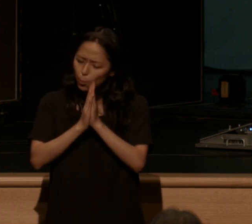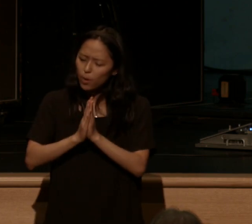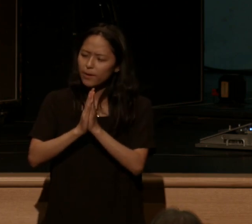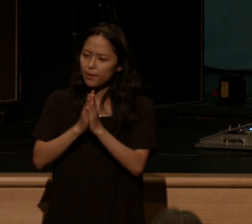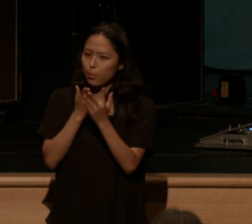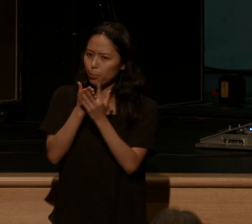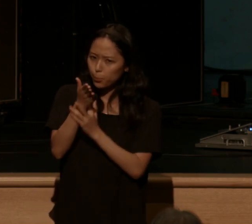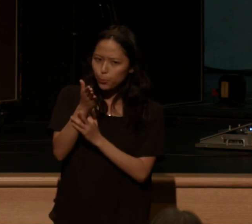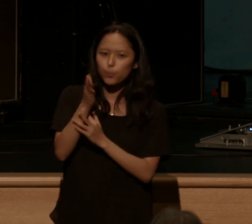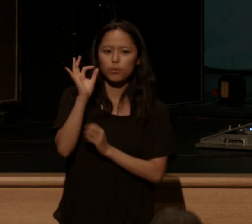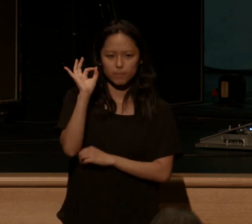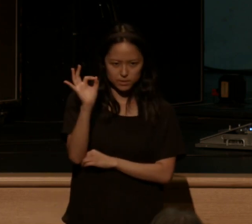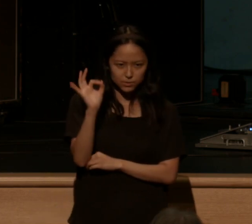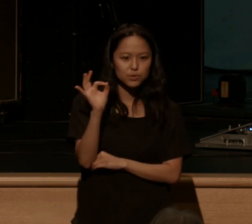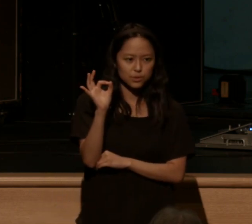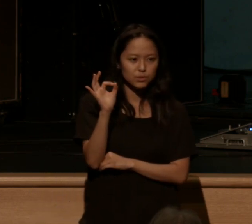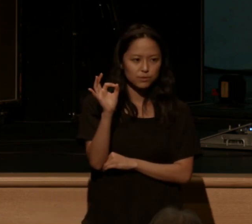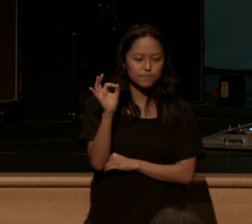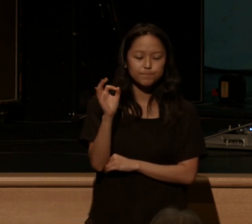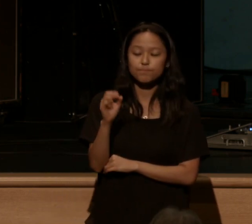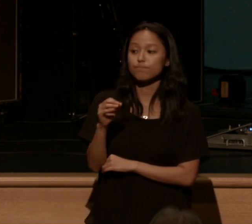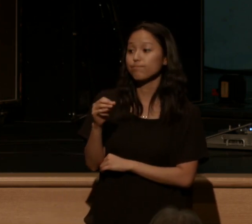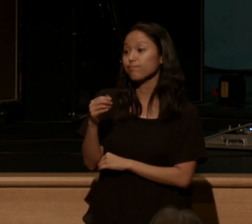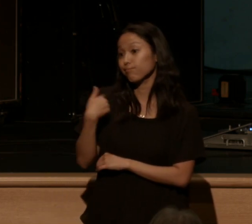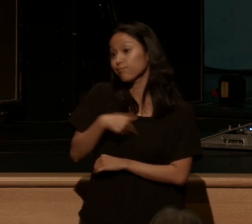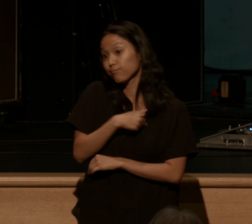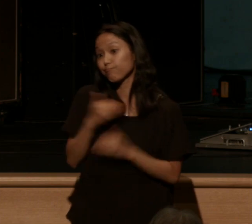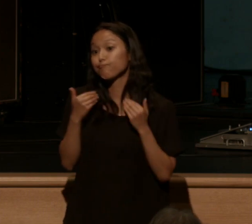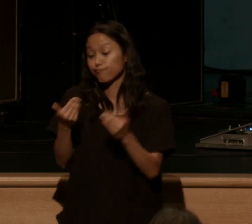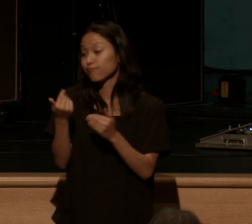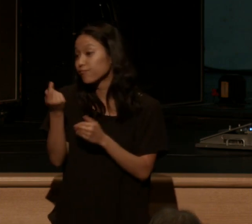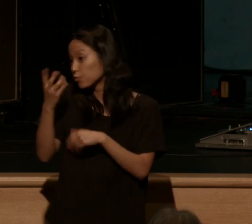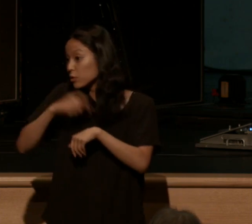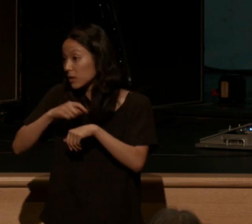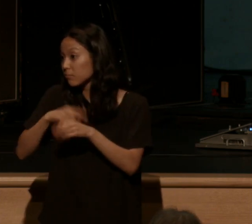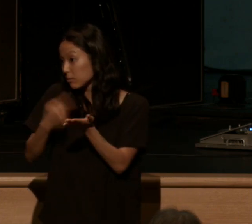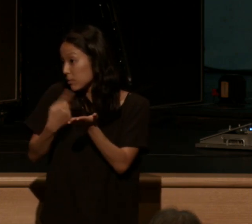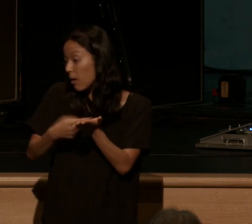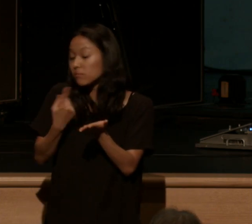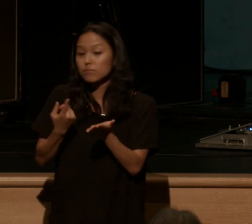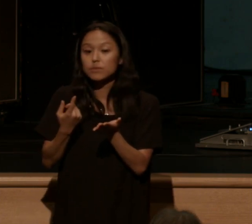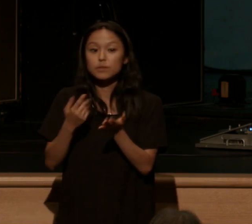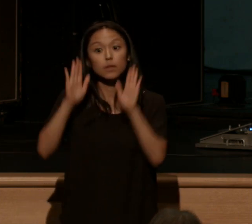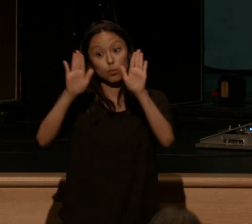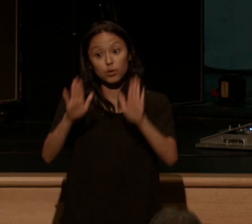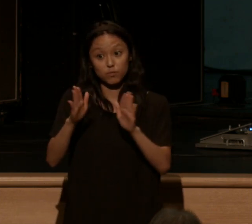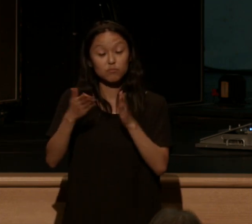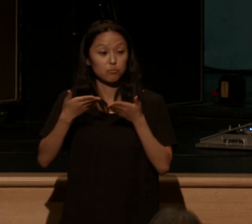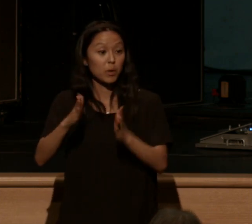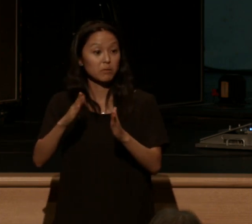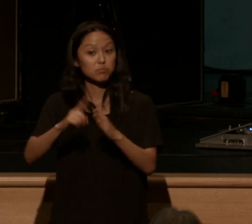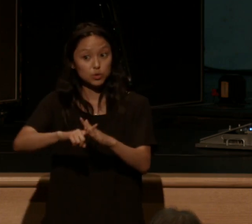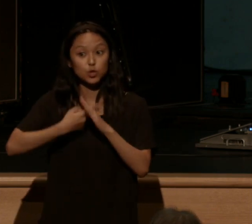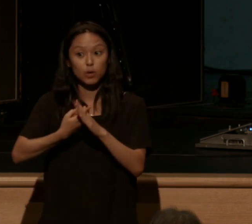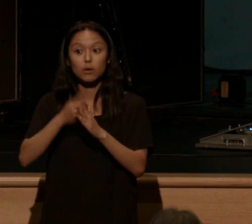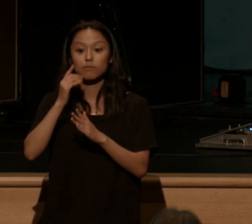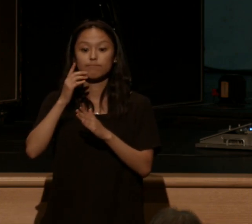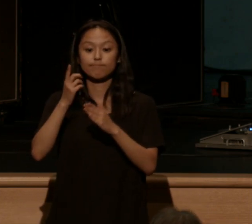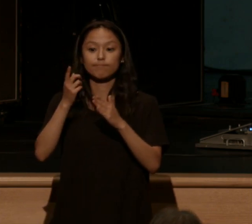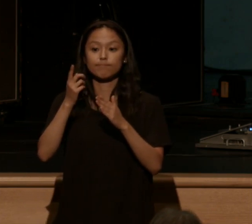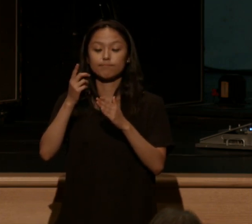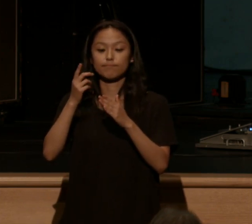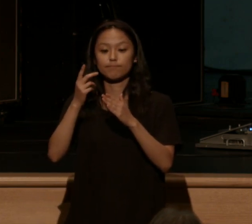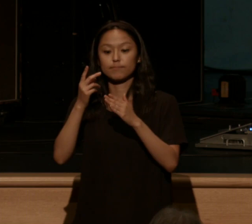this message, okay? So we do this from time to time. We love this. It's a wonderful way to start. Again, we have a prayer meeting coming up. All churches come to that,